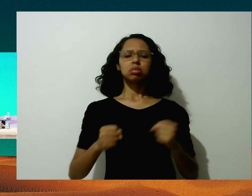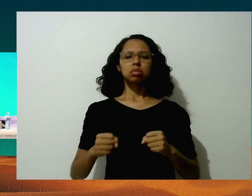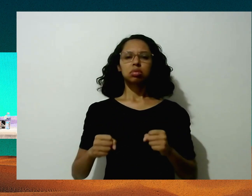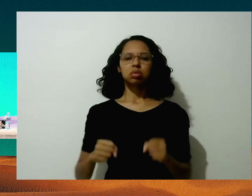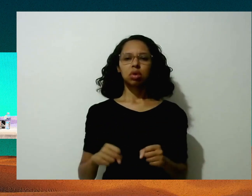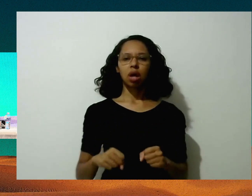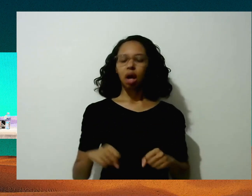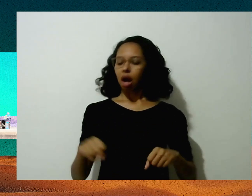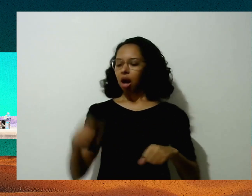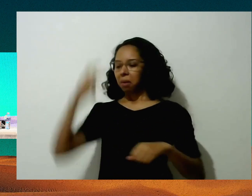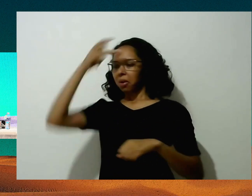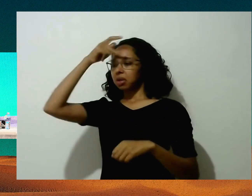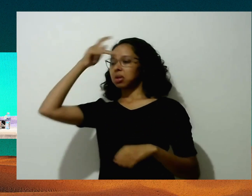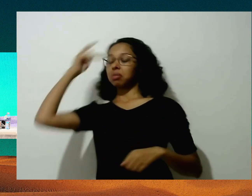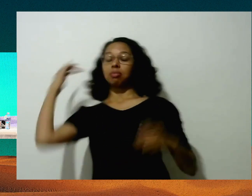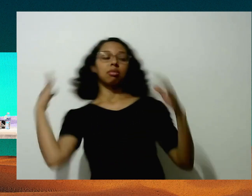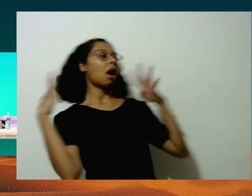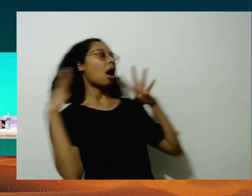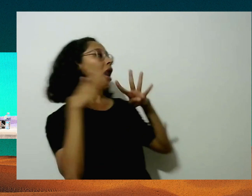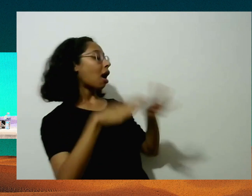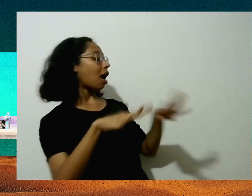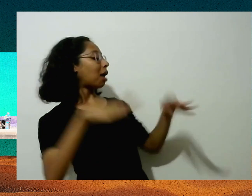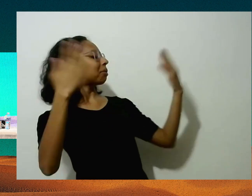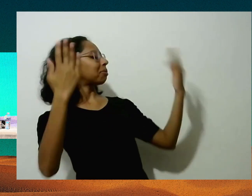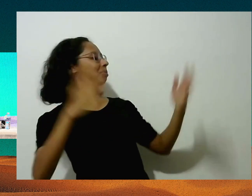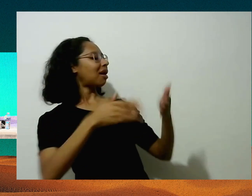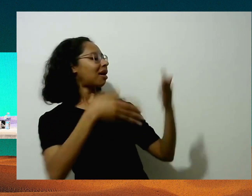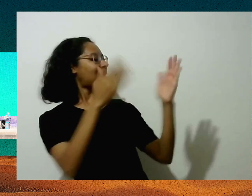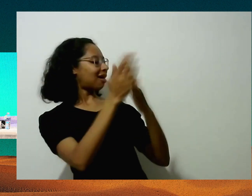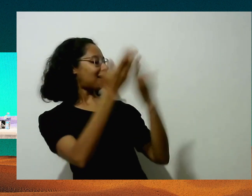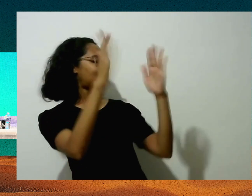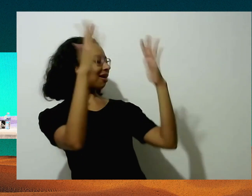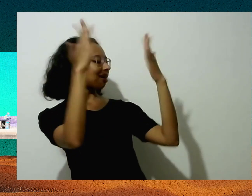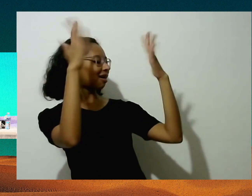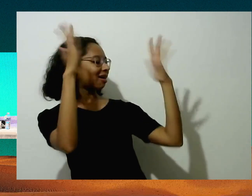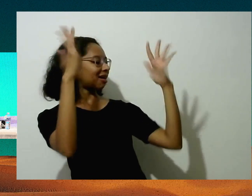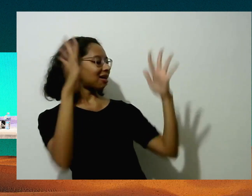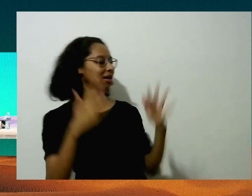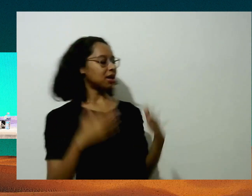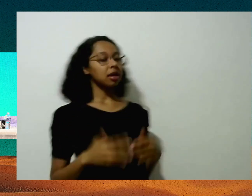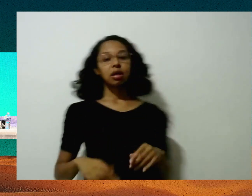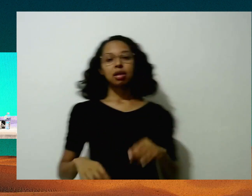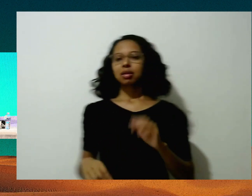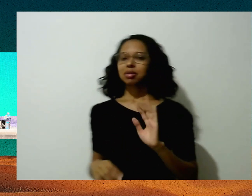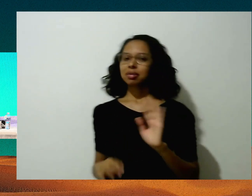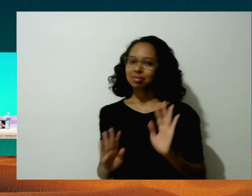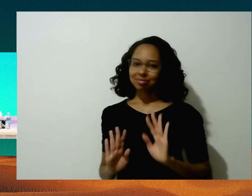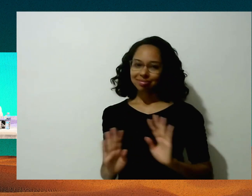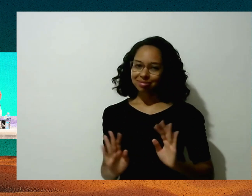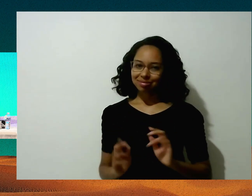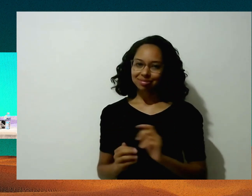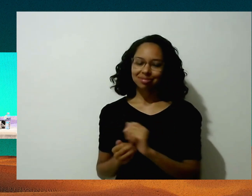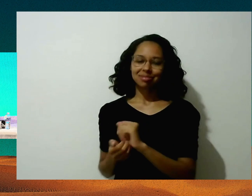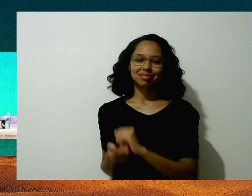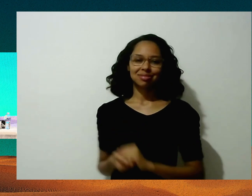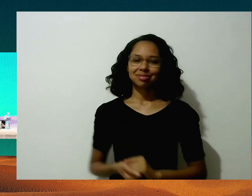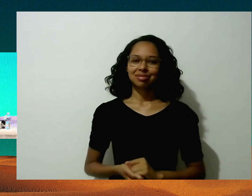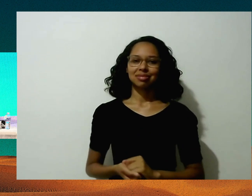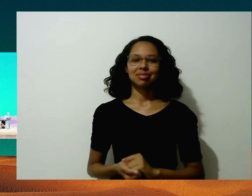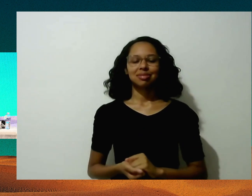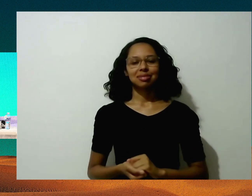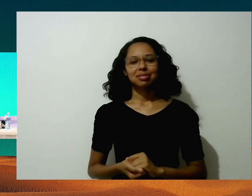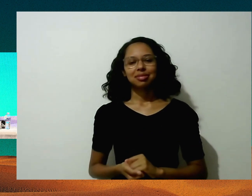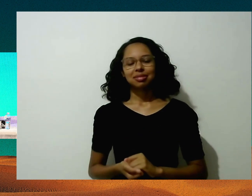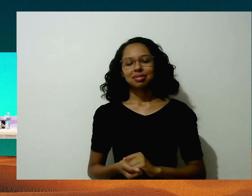aplaudiam Jesus, elogiavam Jesus pela sua grande capacidade. so that man would be around him and clapping